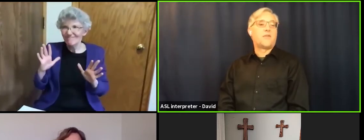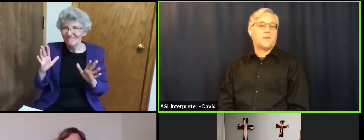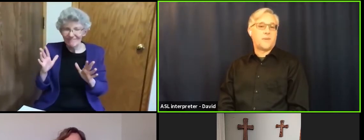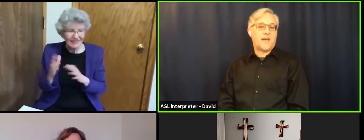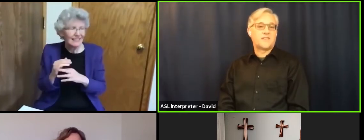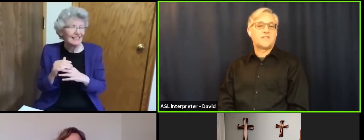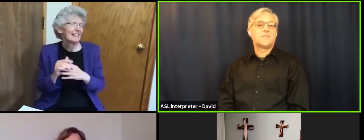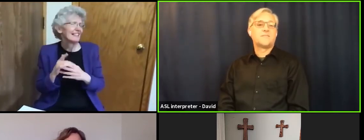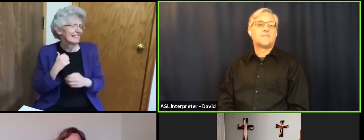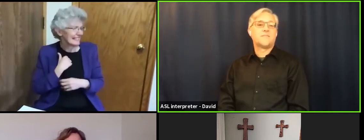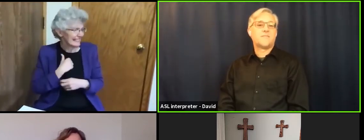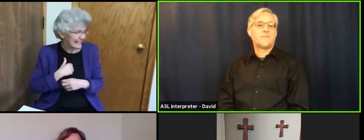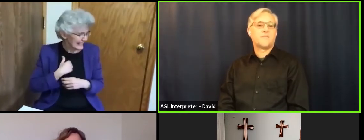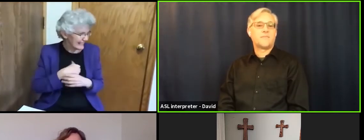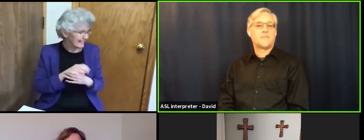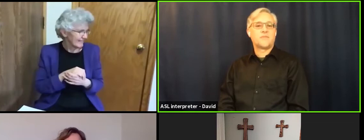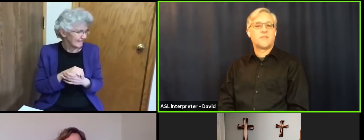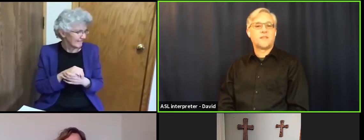her father had passed.